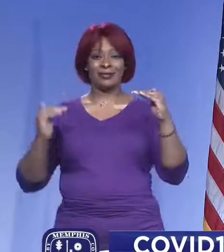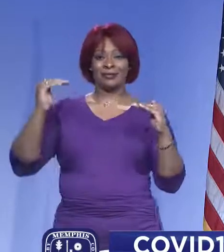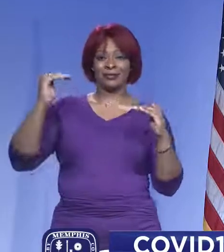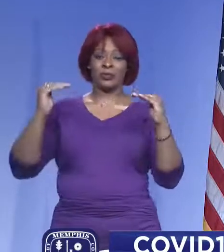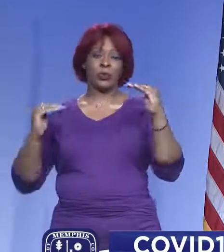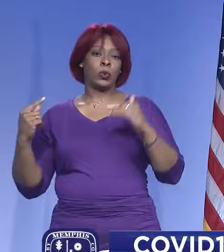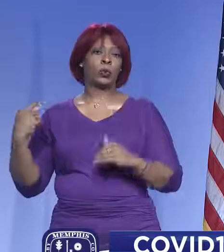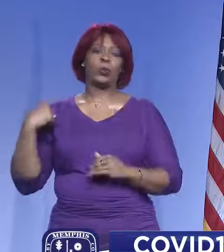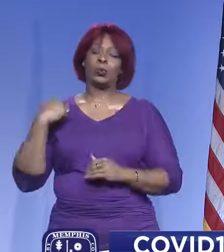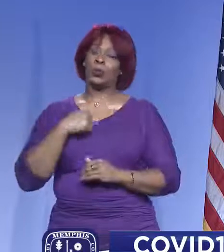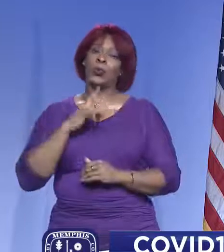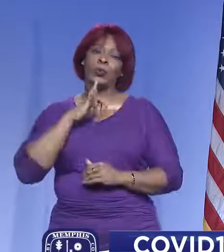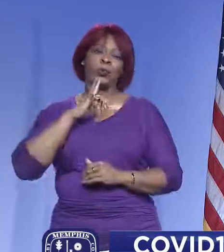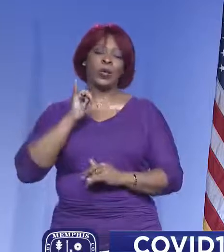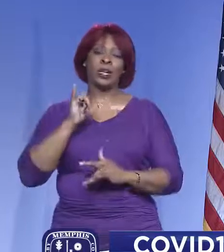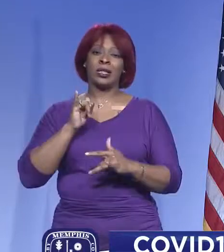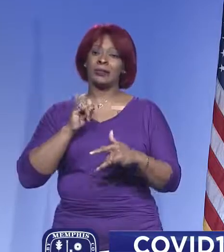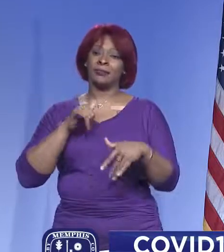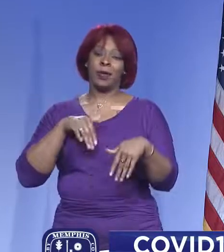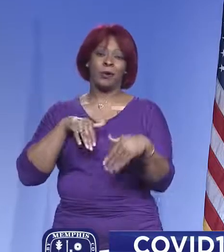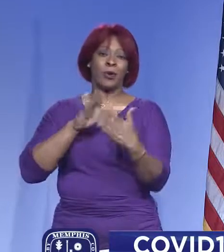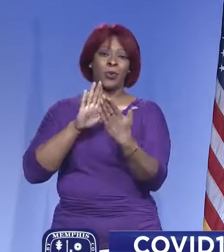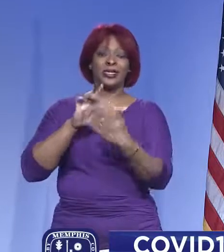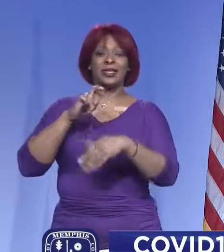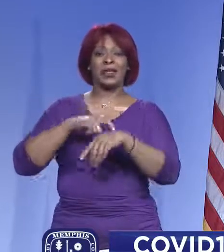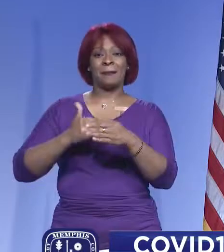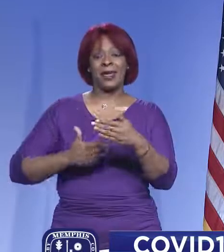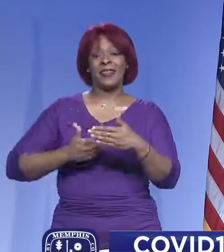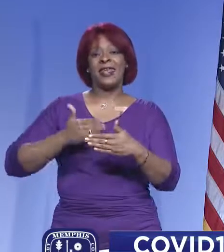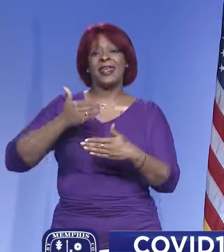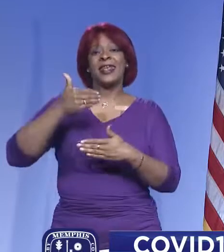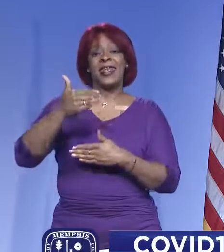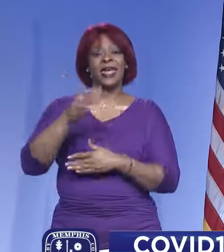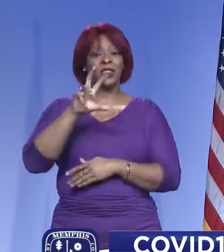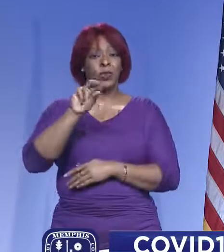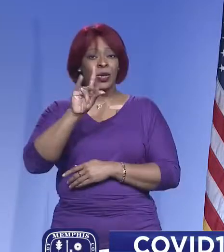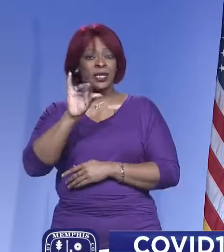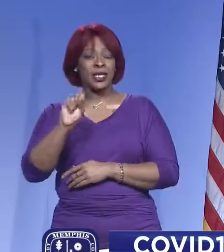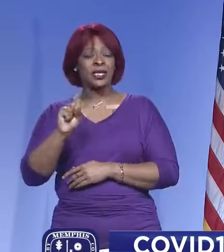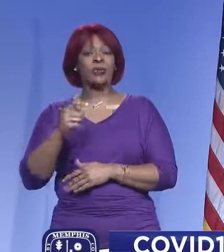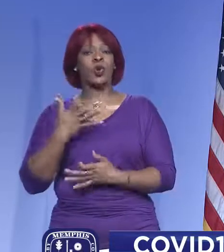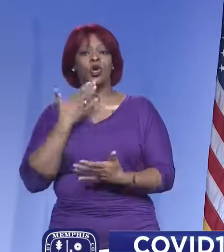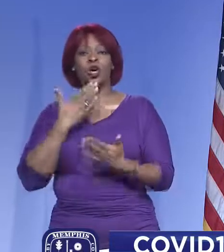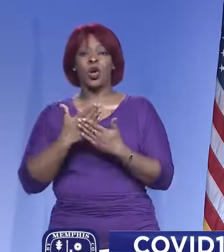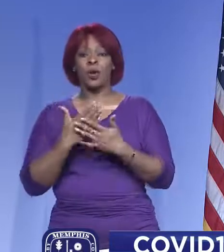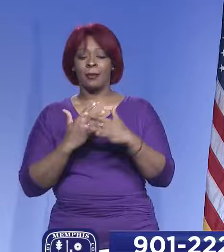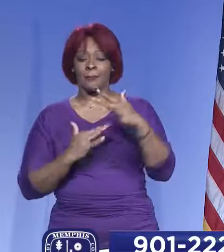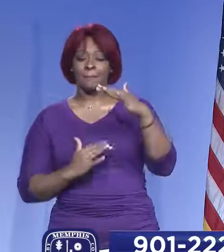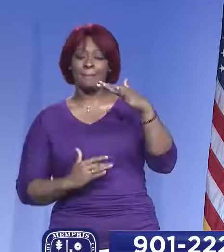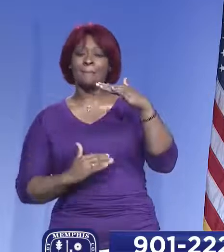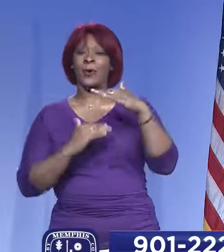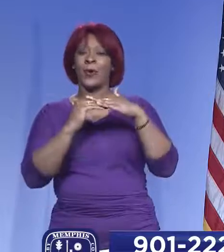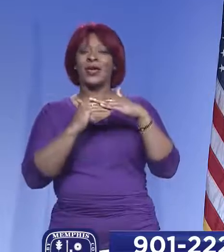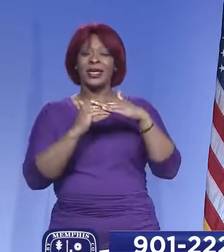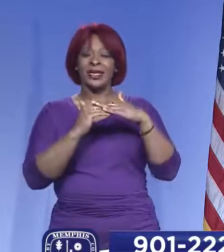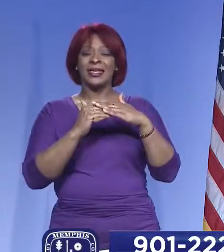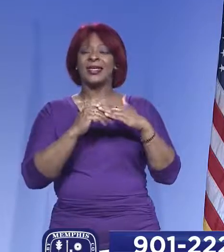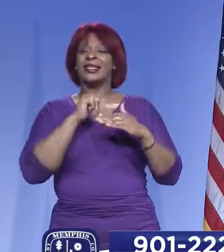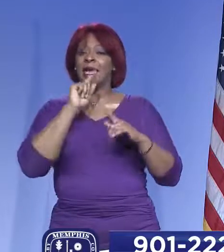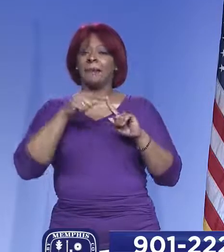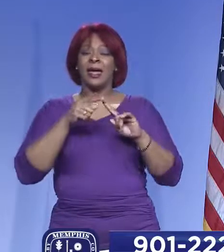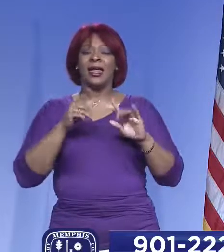really are approaching that point over the next 30 days that we could really get to a good point of, it's not just about